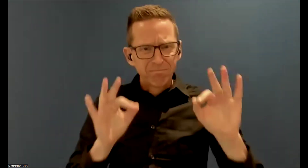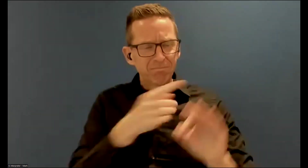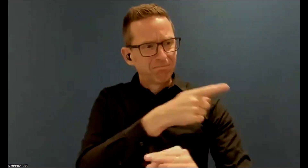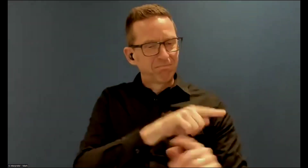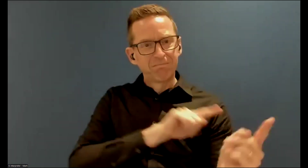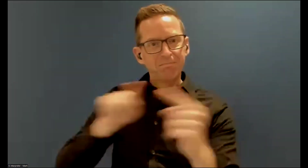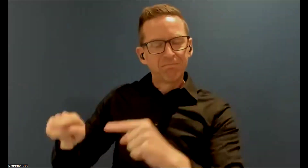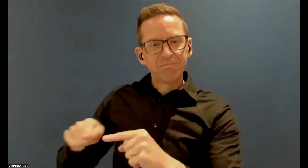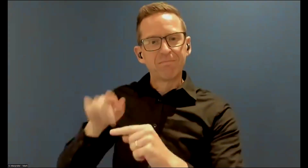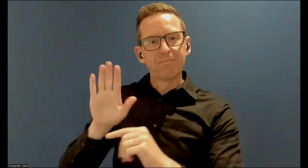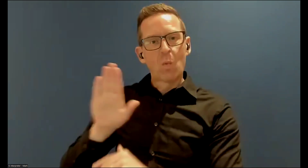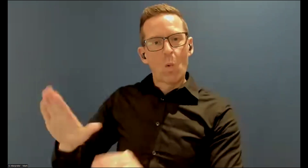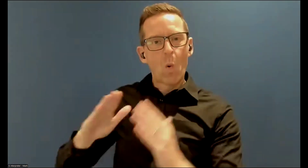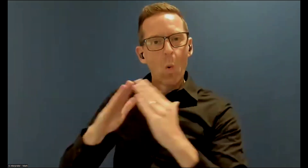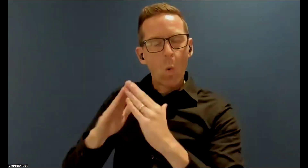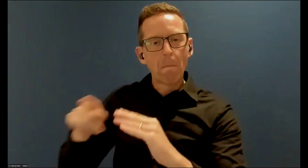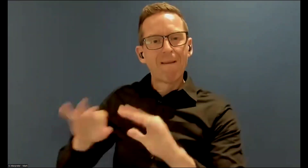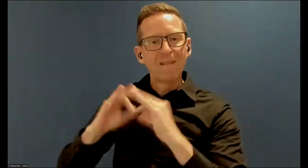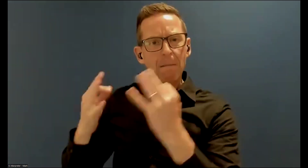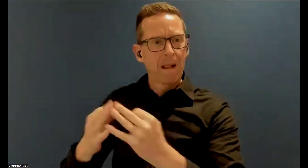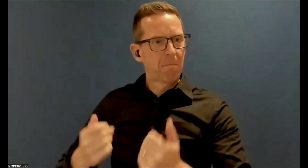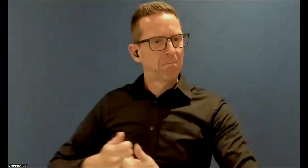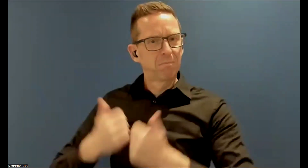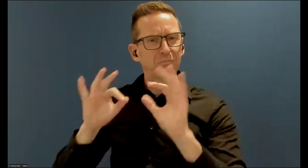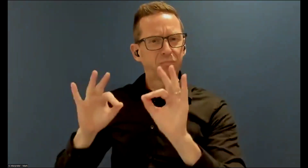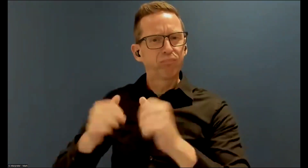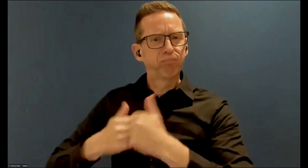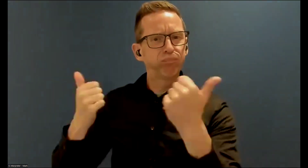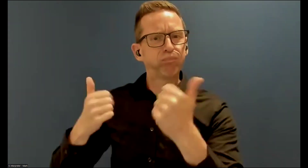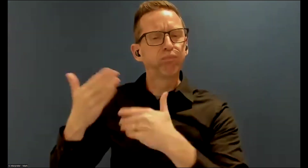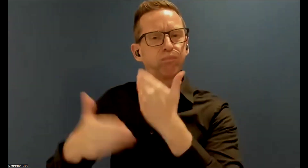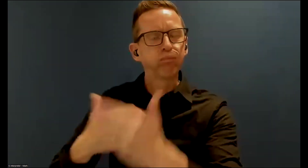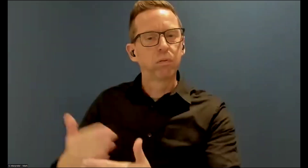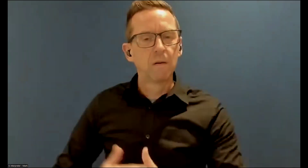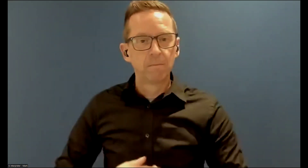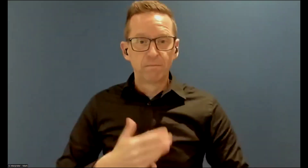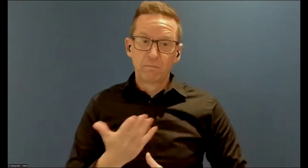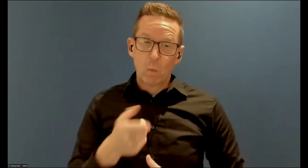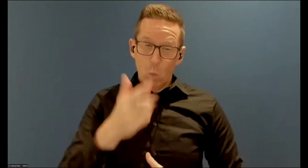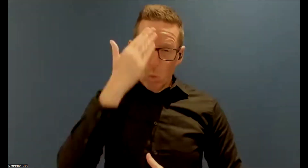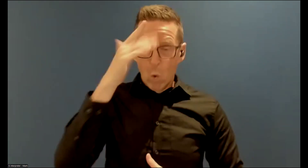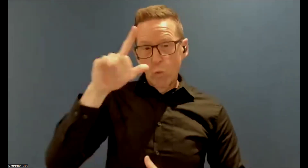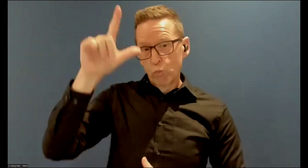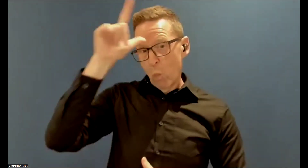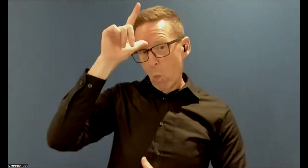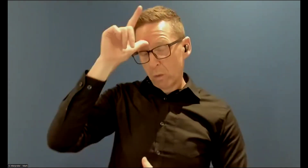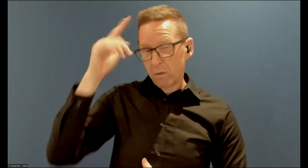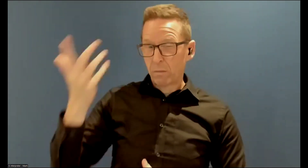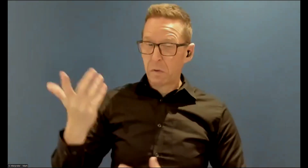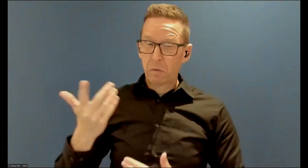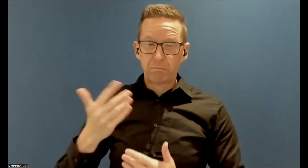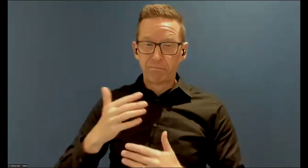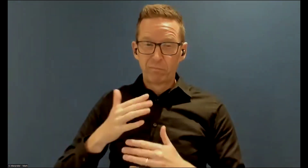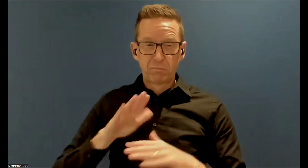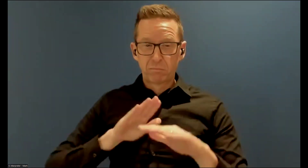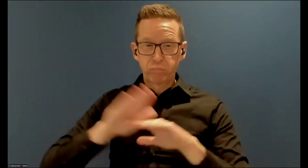in Jordan, for example, believe it or not, unfortunately, half of the persons, or more than half, in institutions, they